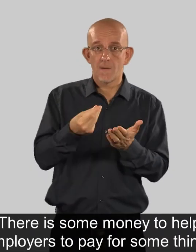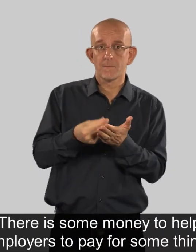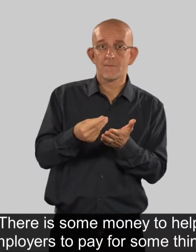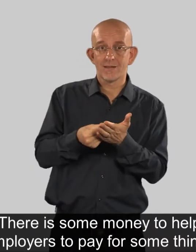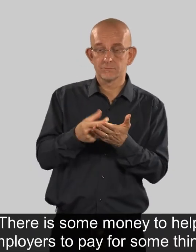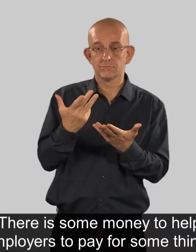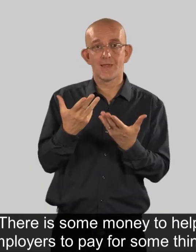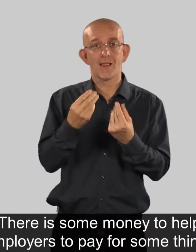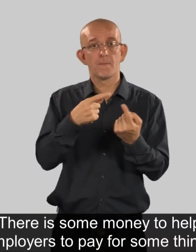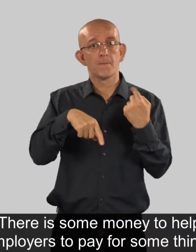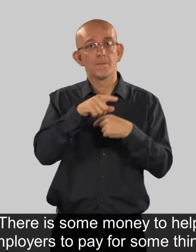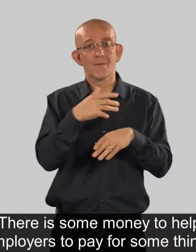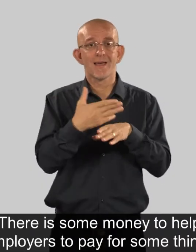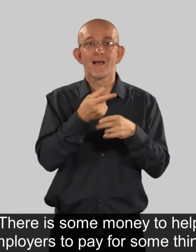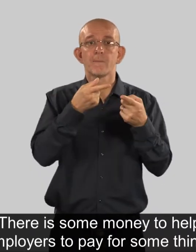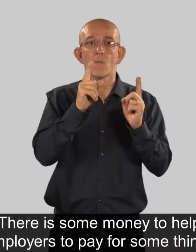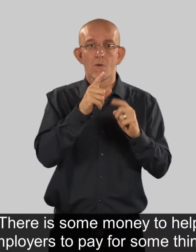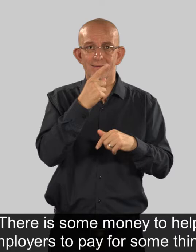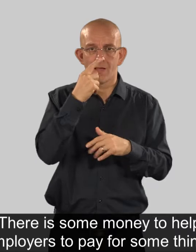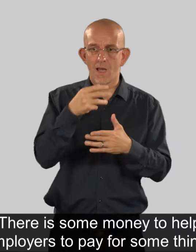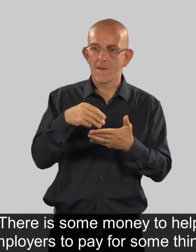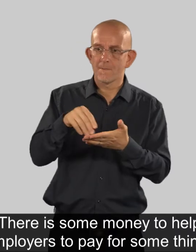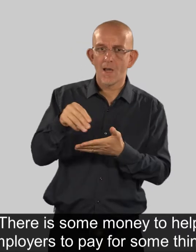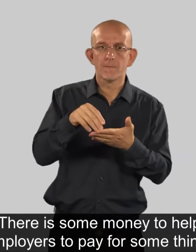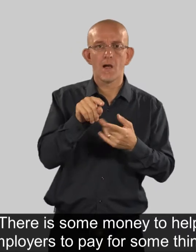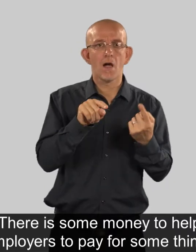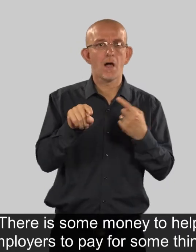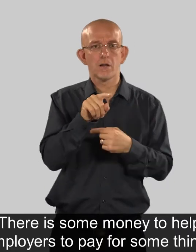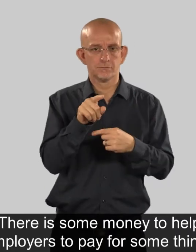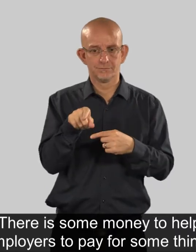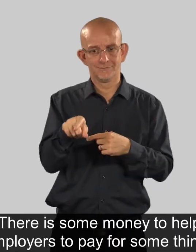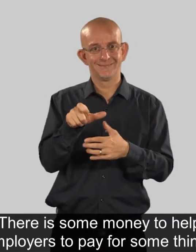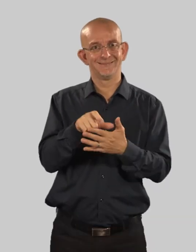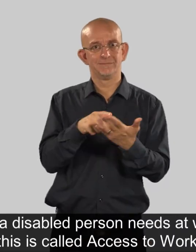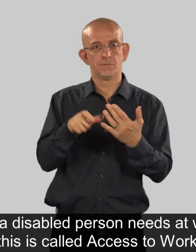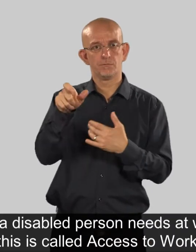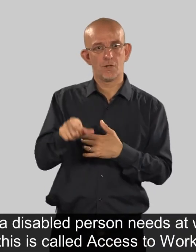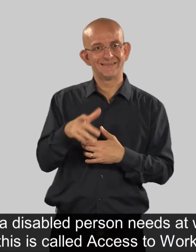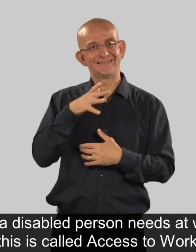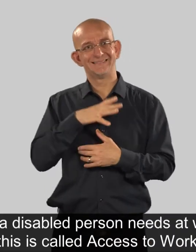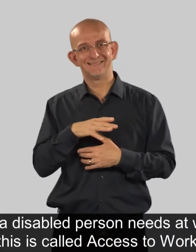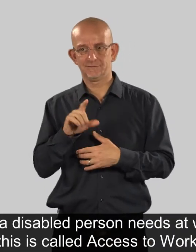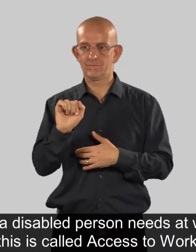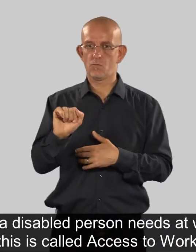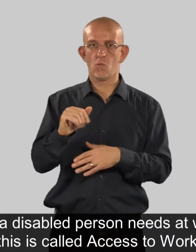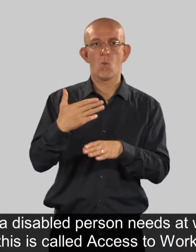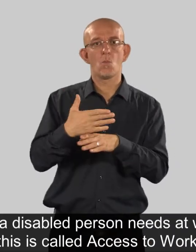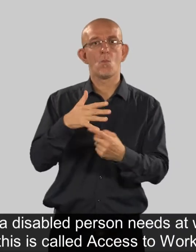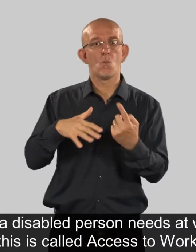There is some money to help employers to pay for some things that a disabled person needs at work.